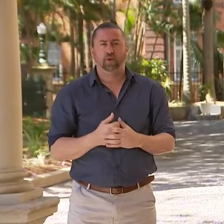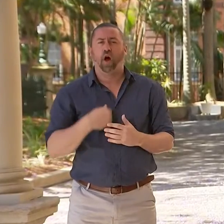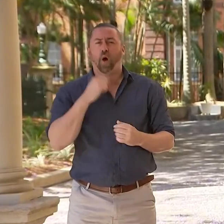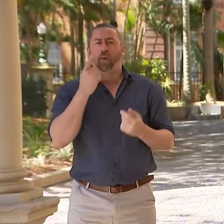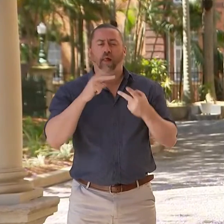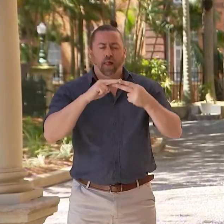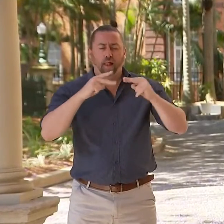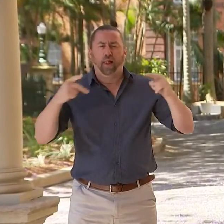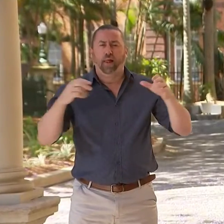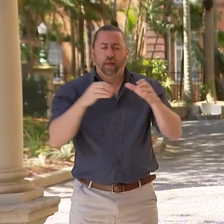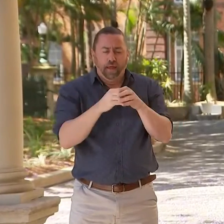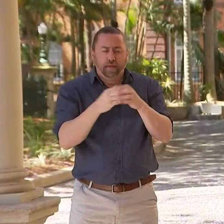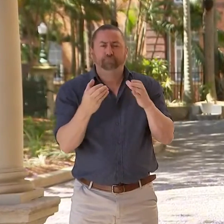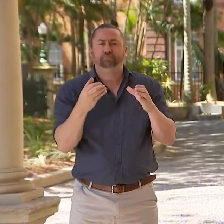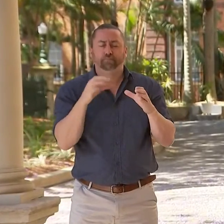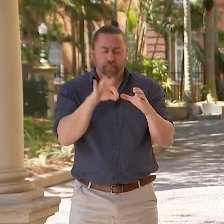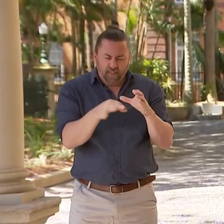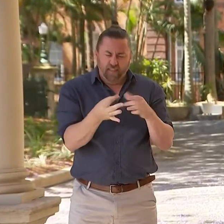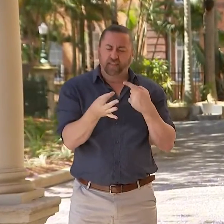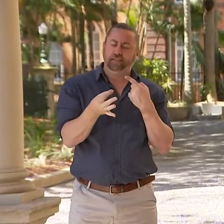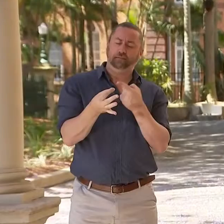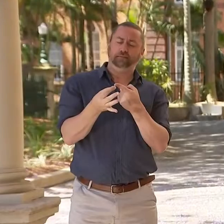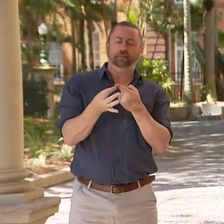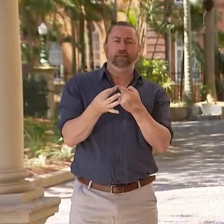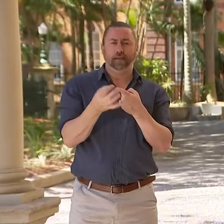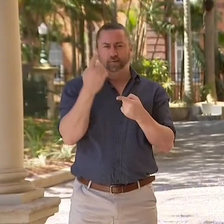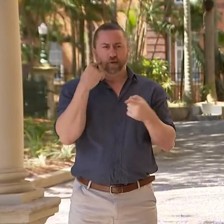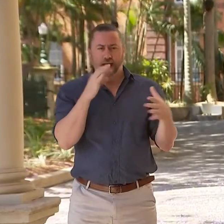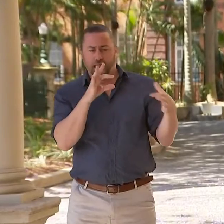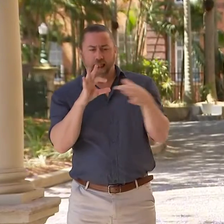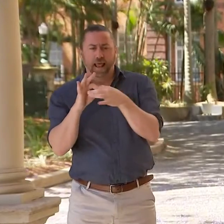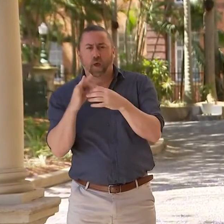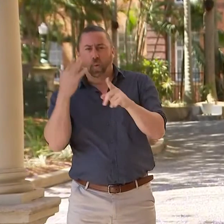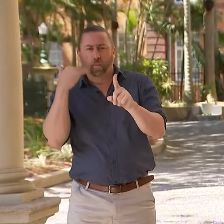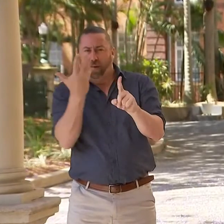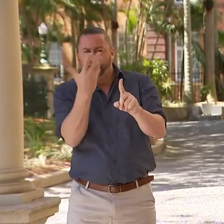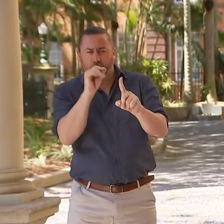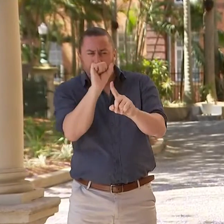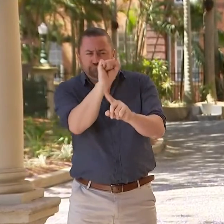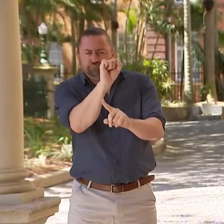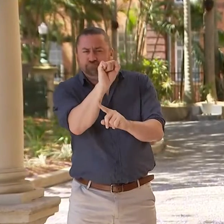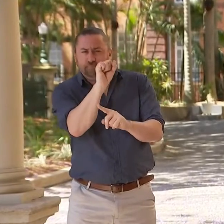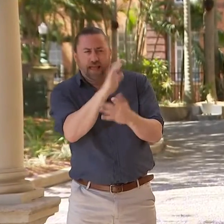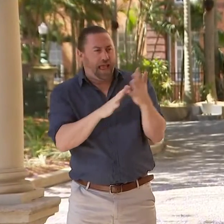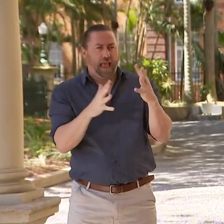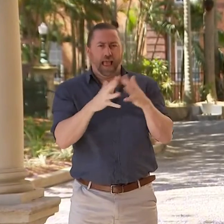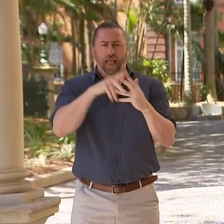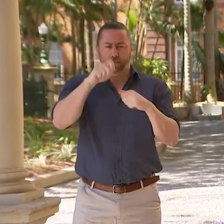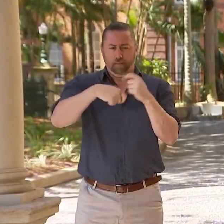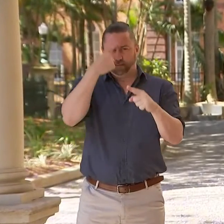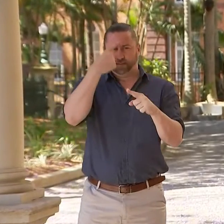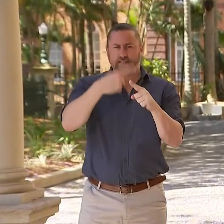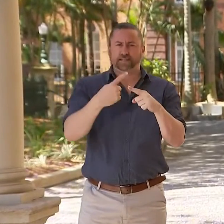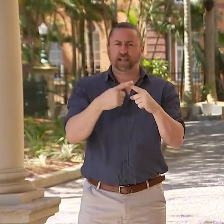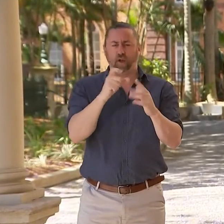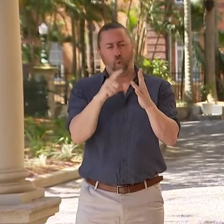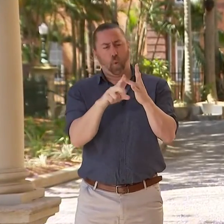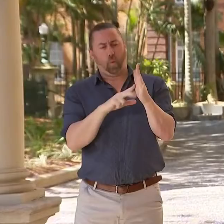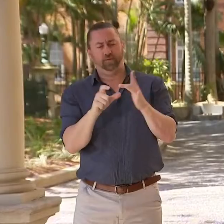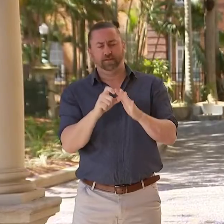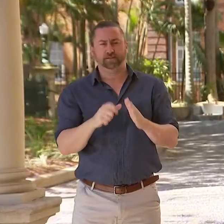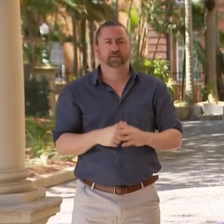sequencing back to try and work out where this person's acquired the infection. At this stage, there are